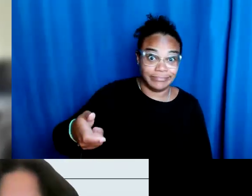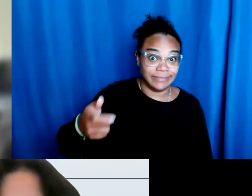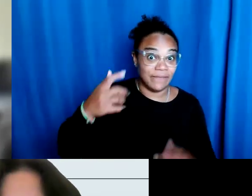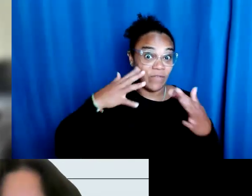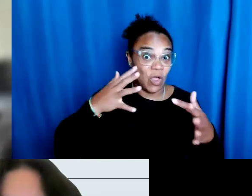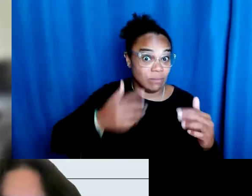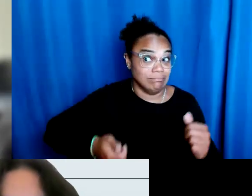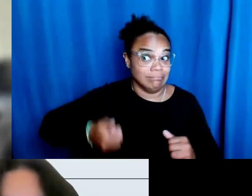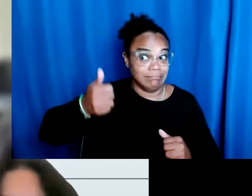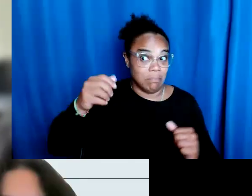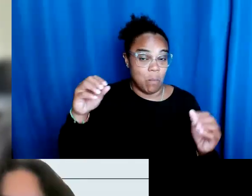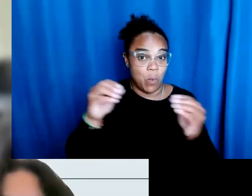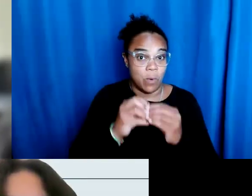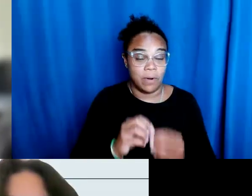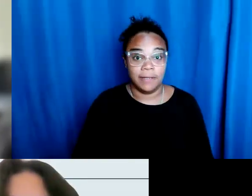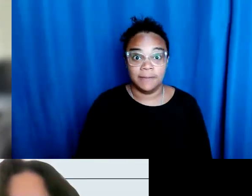more.